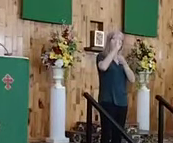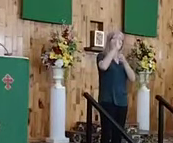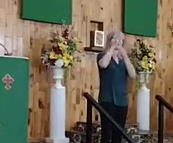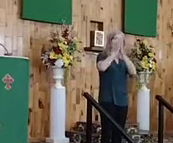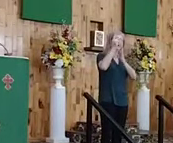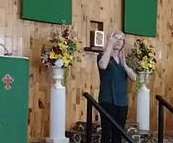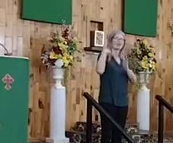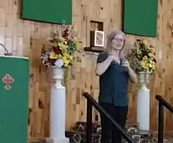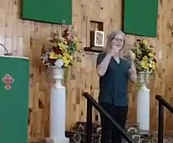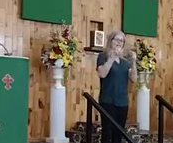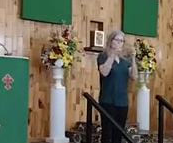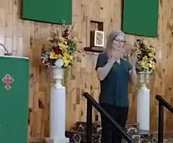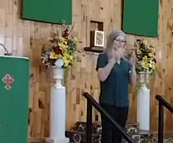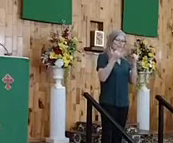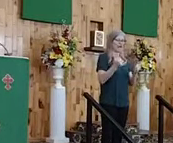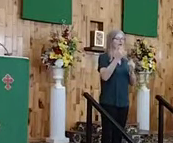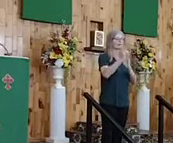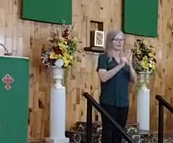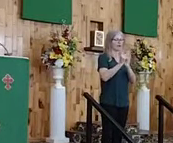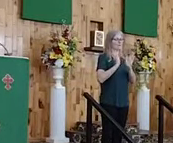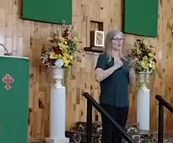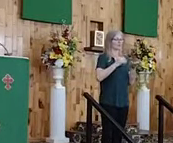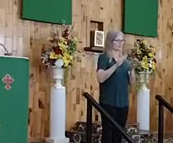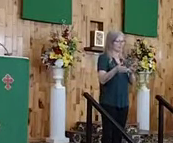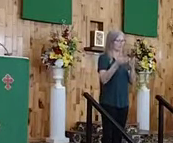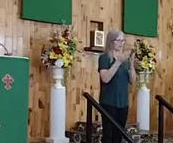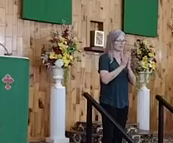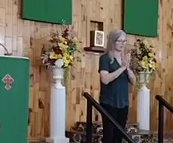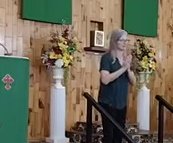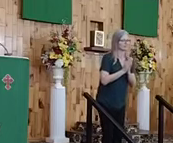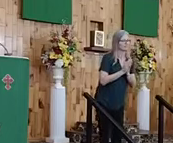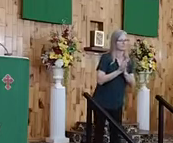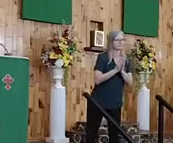us sinners now and at the hour of our death. Amen.